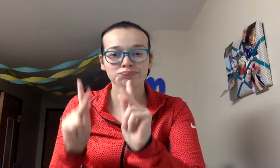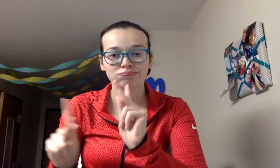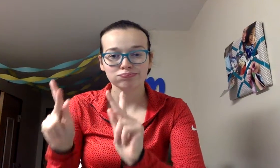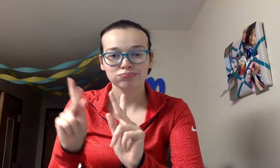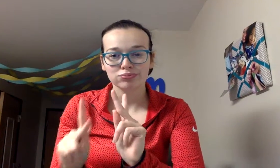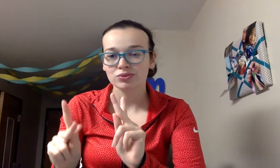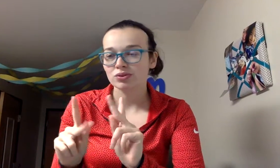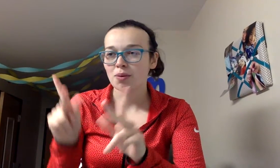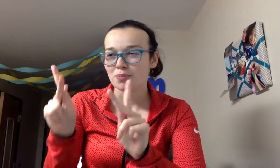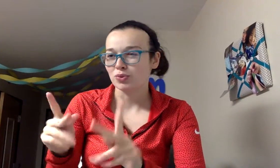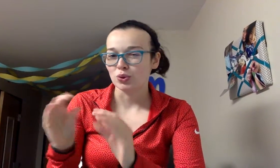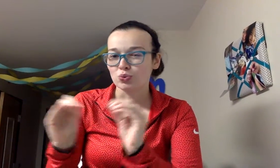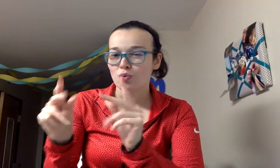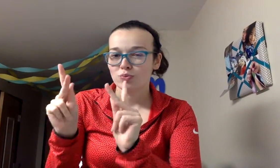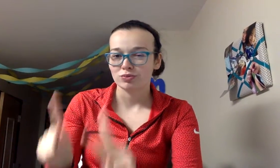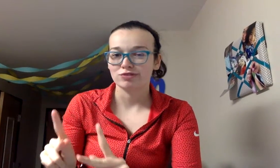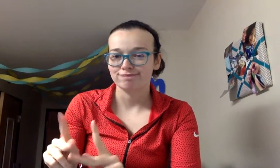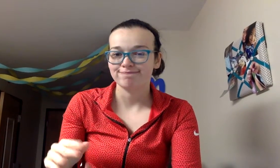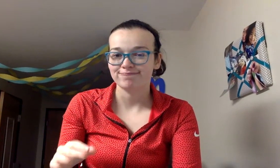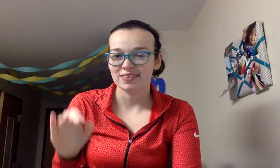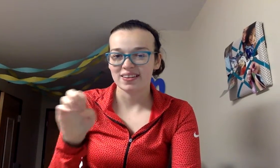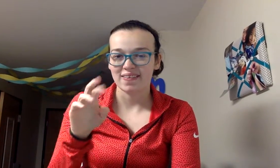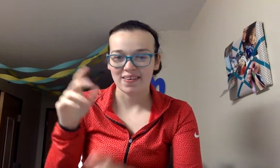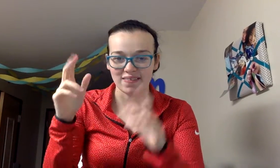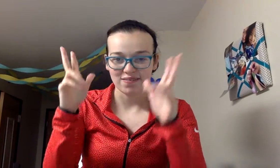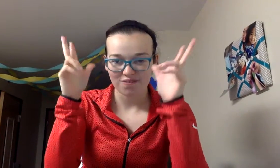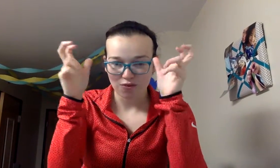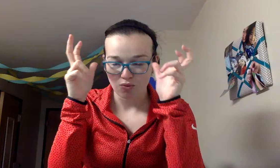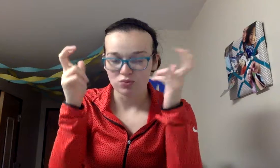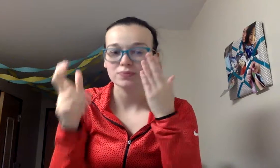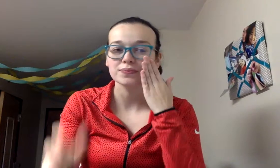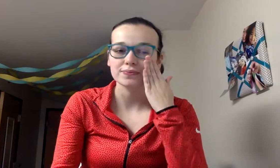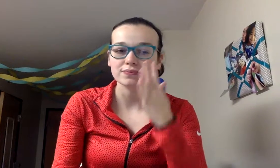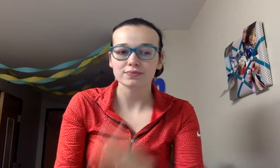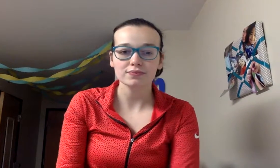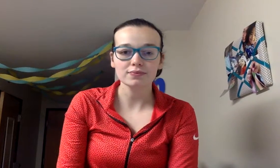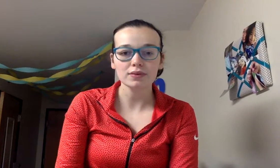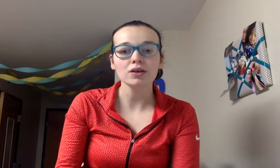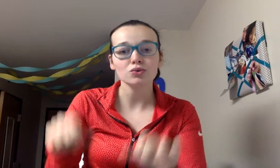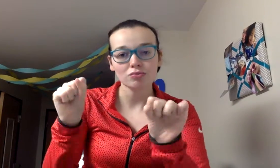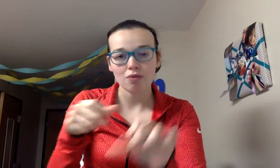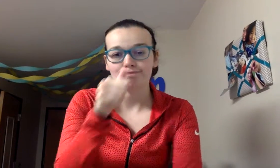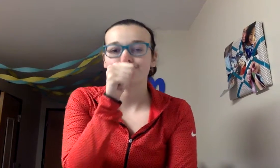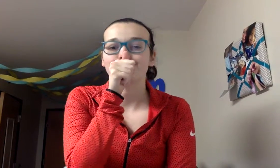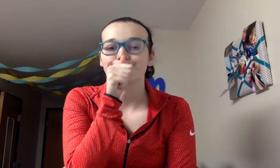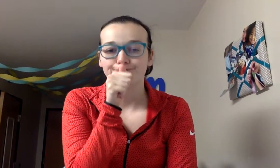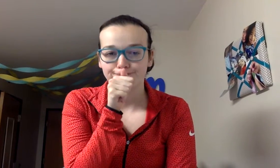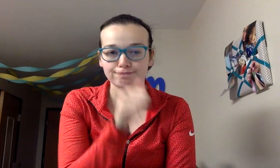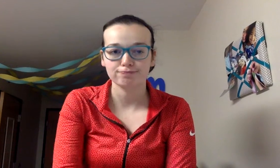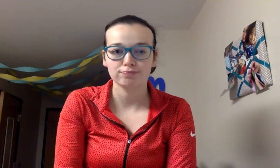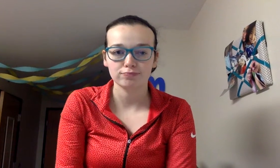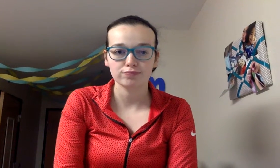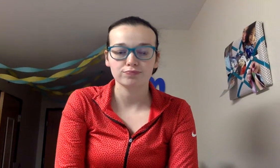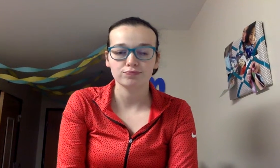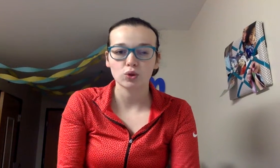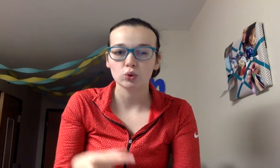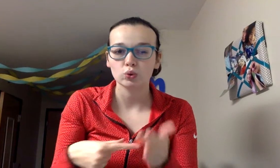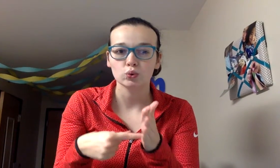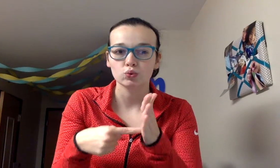side. You can't make them do it in a hurry, but you can be patient. Show gratitude. When I got tenure as a